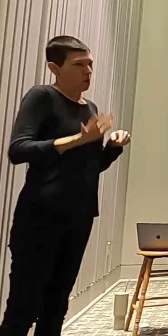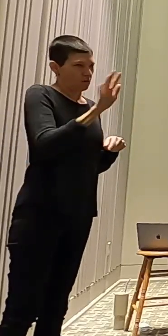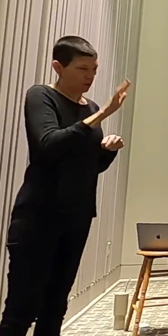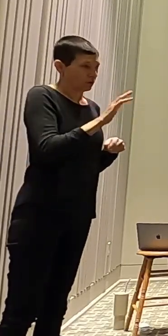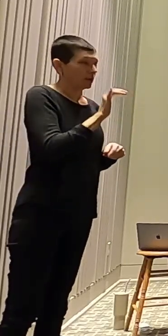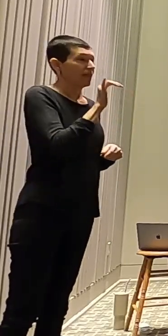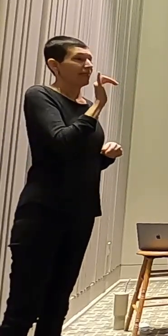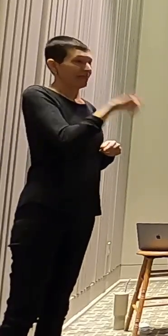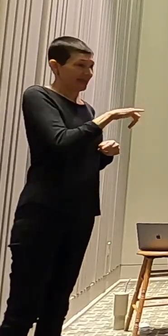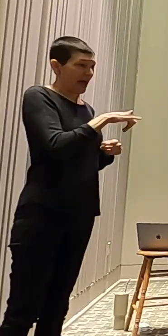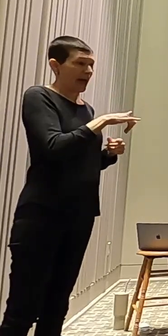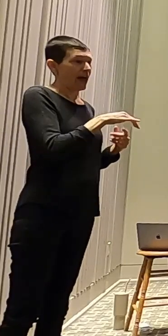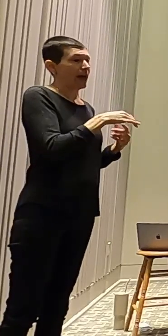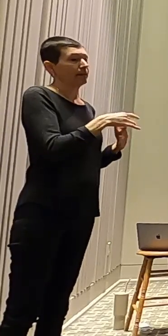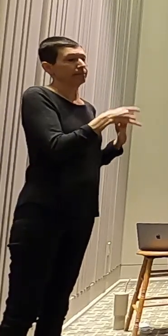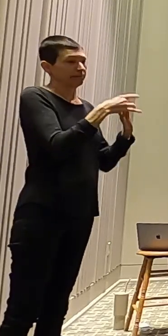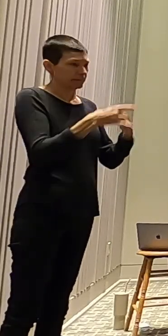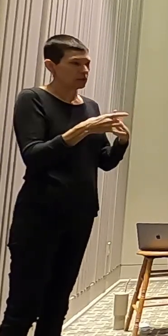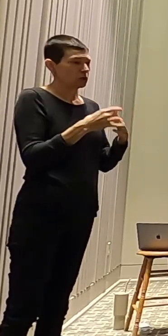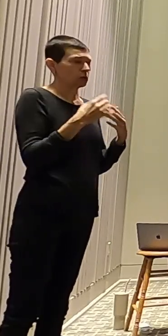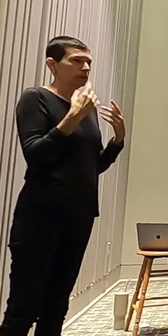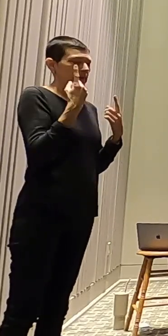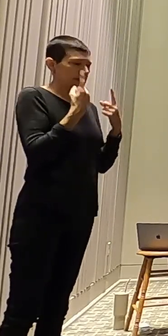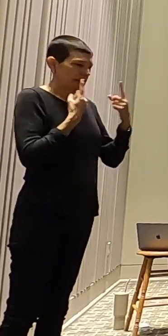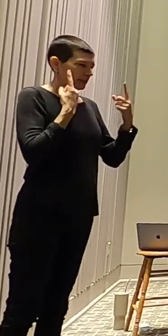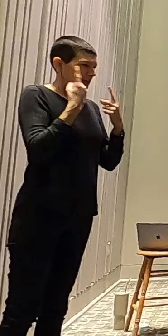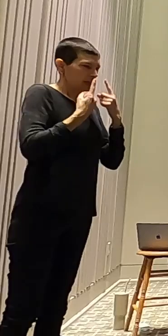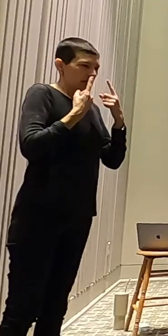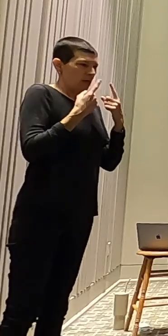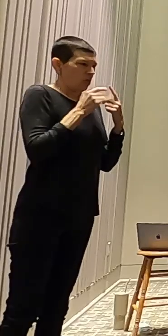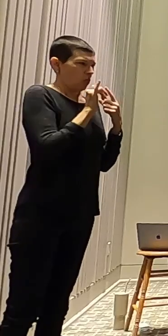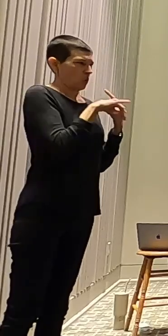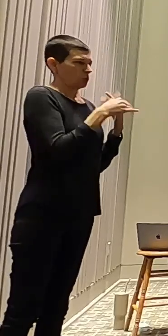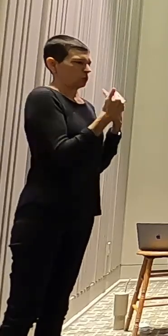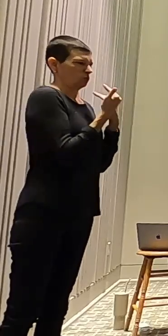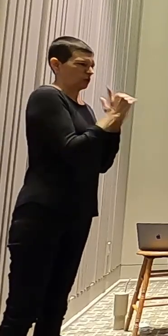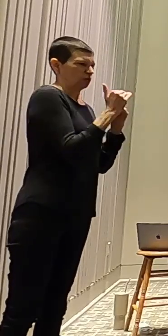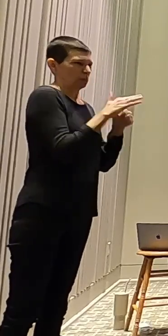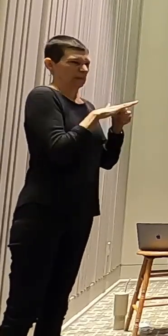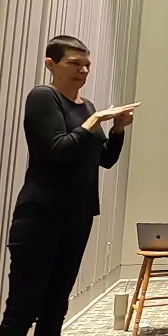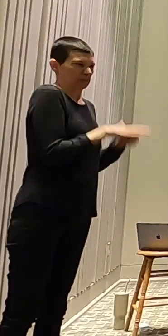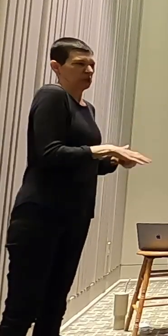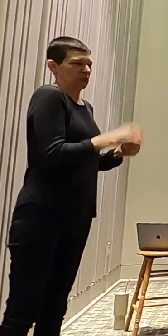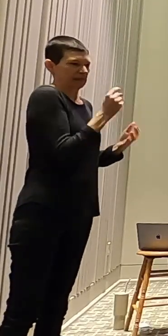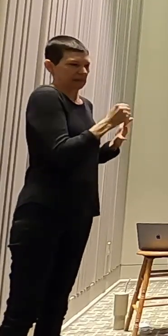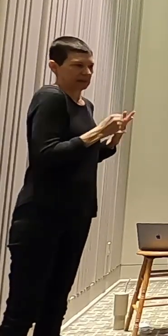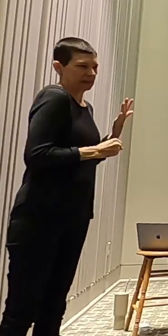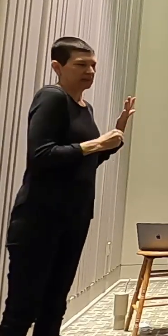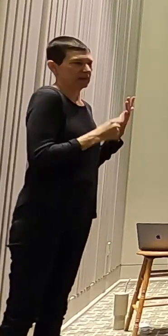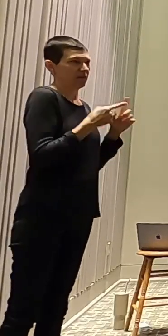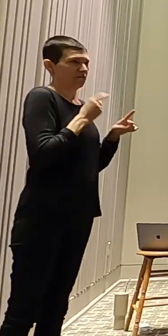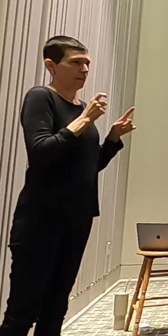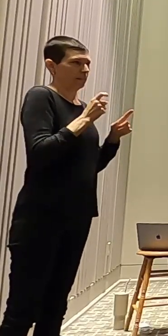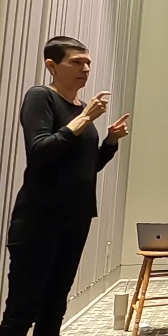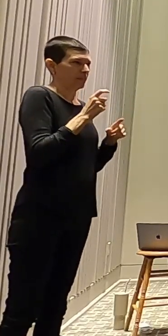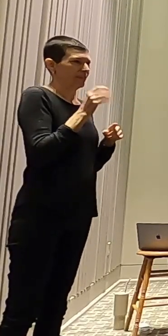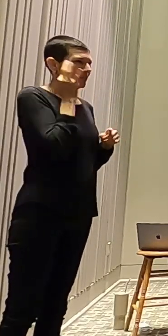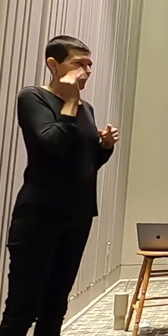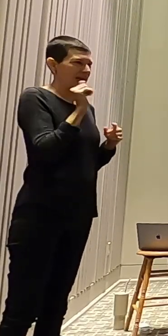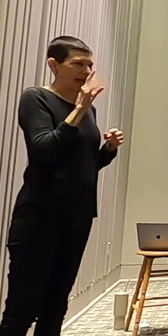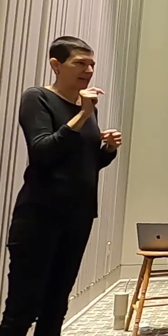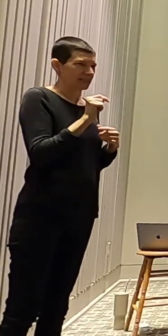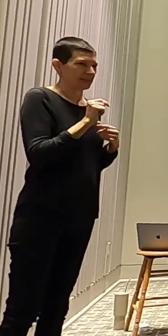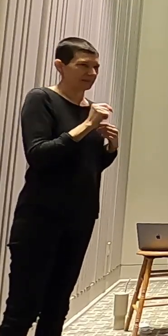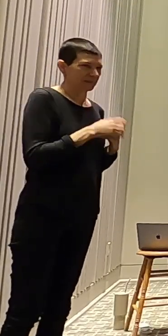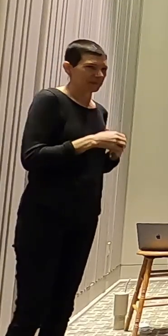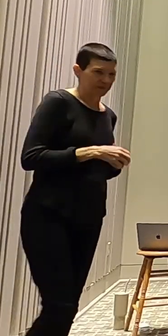this led to a reconsideration of these more restrictive and oppressive measures imposed by the Indian Act.